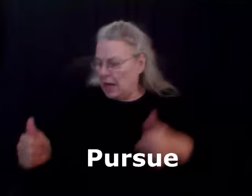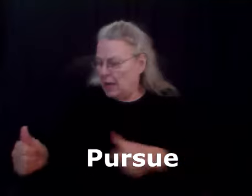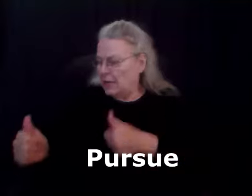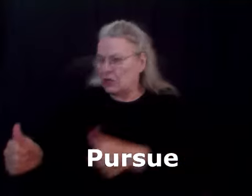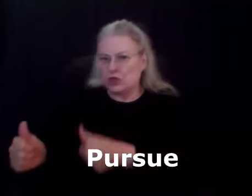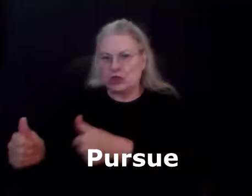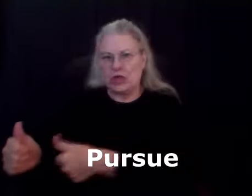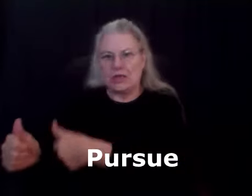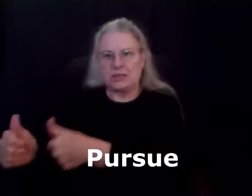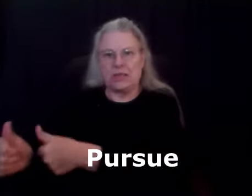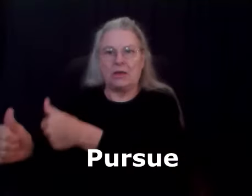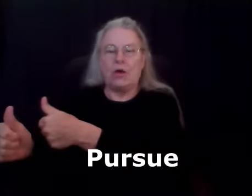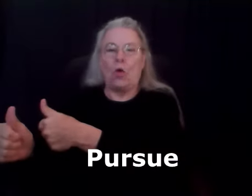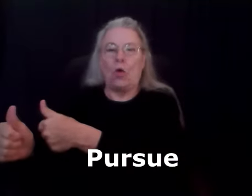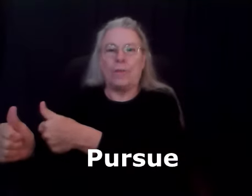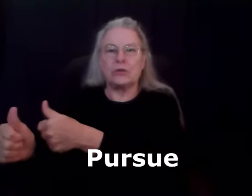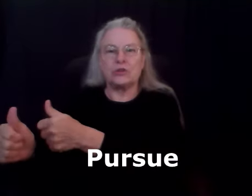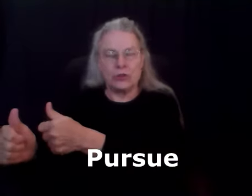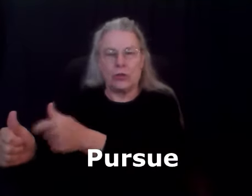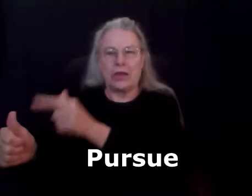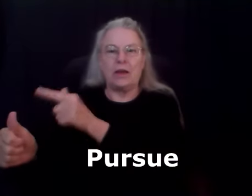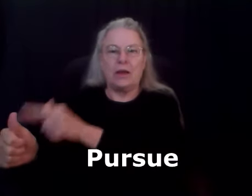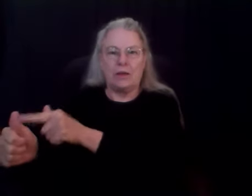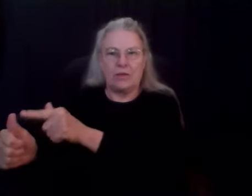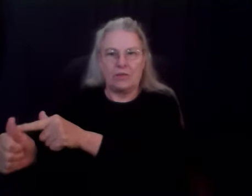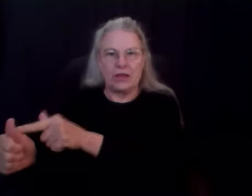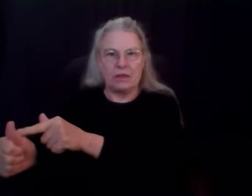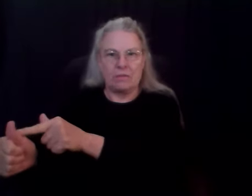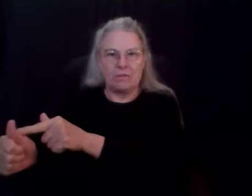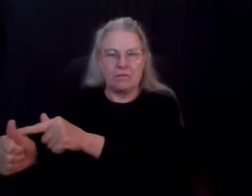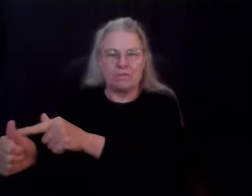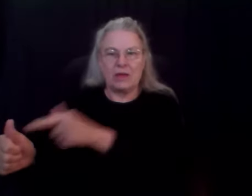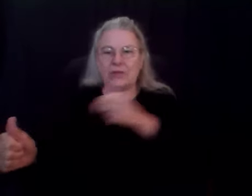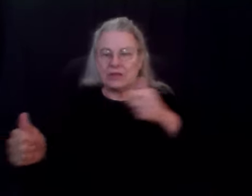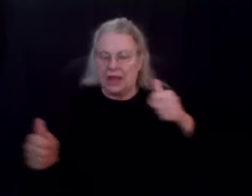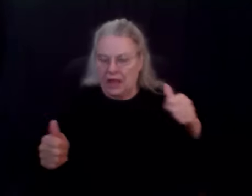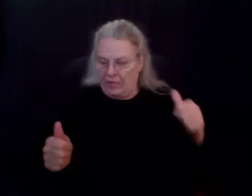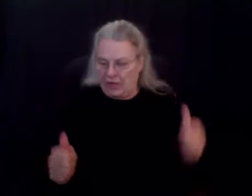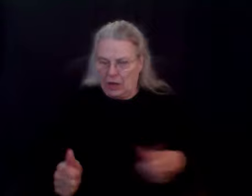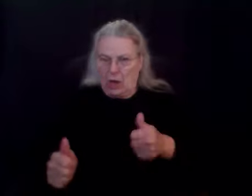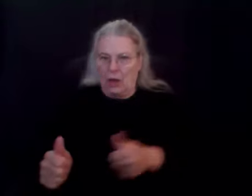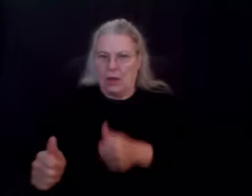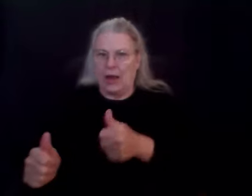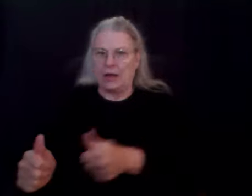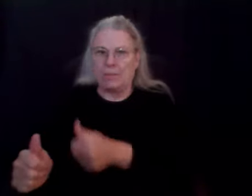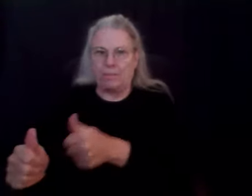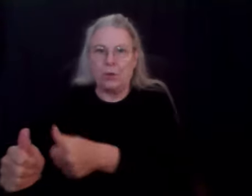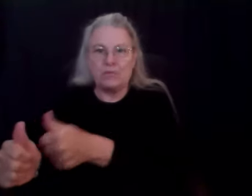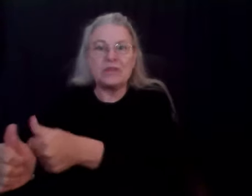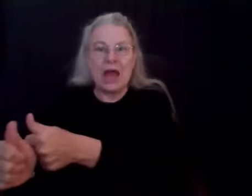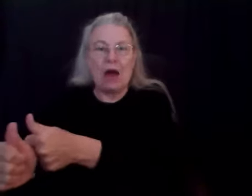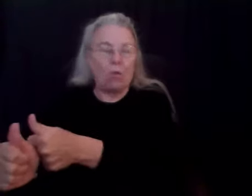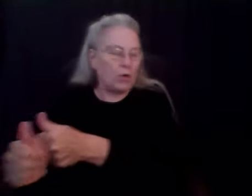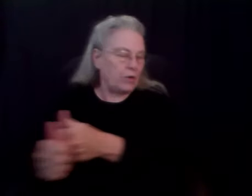is chasing or pursuing the thumb that's ahead of it, and it moves outward